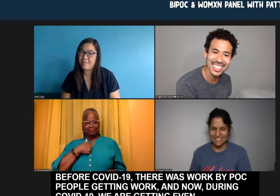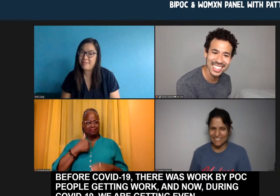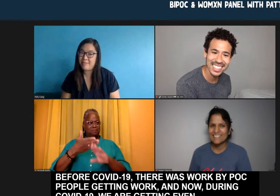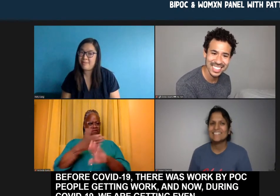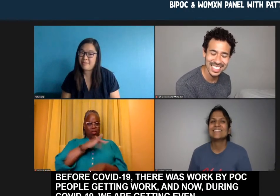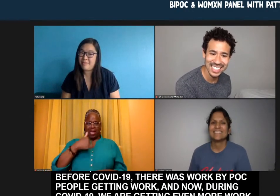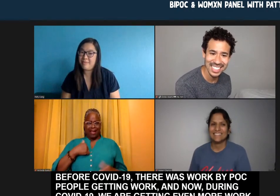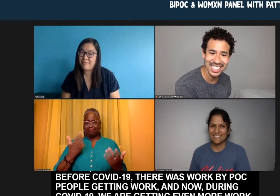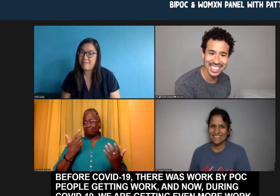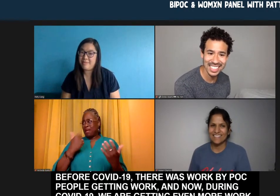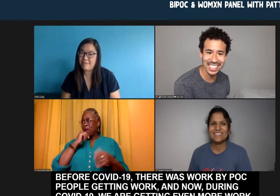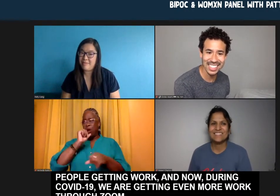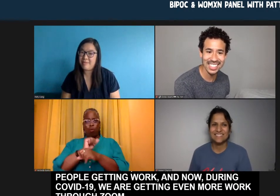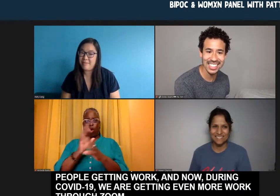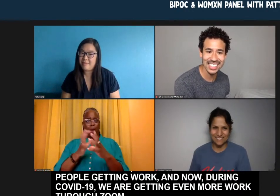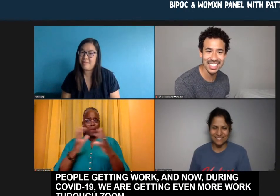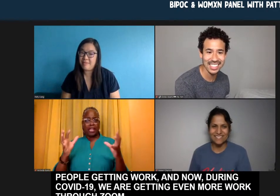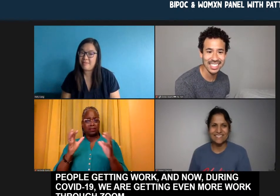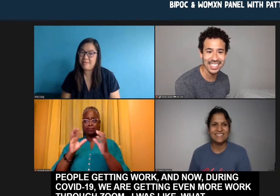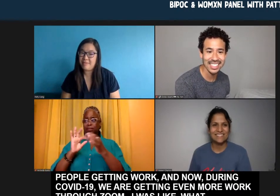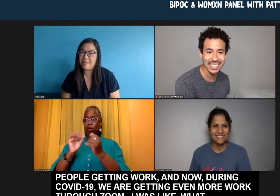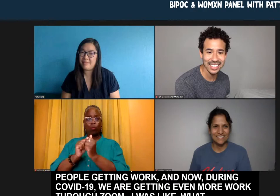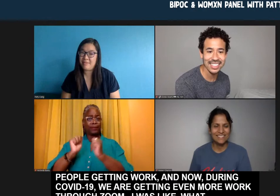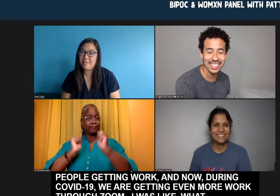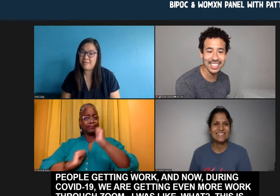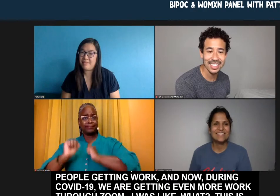is so interesting. It's very strange.